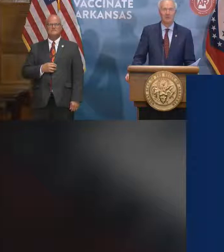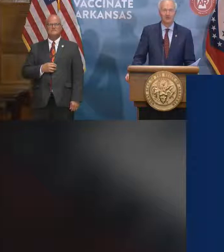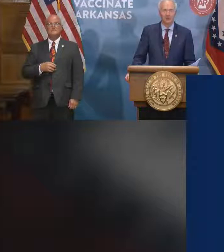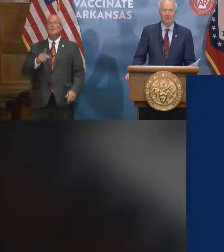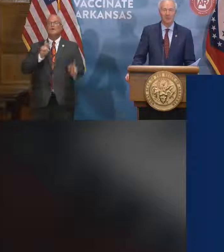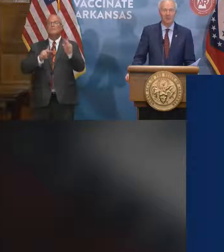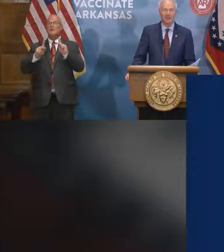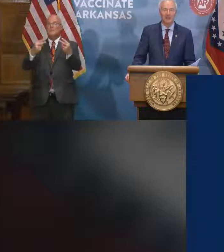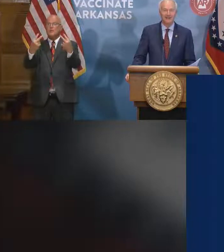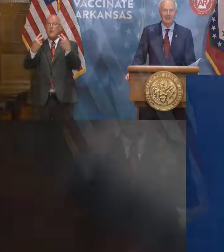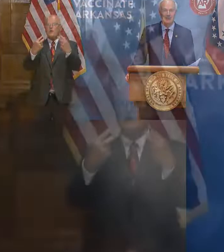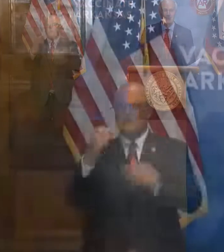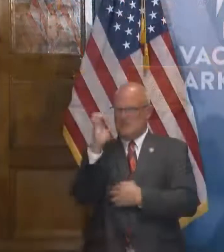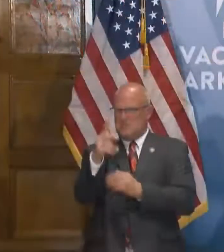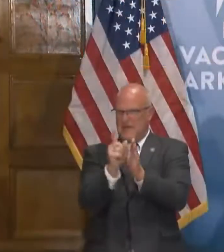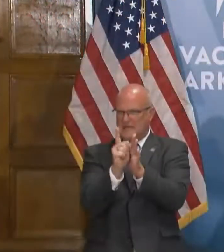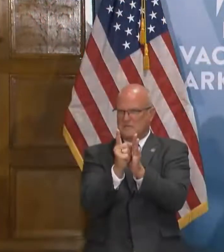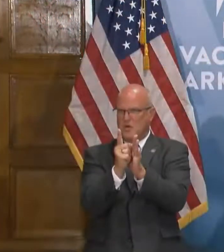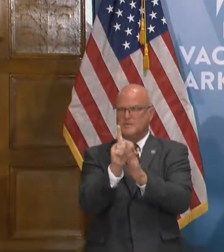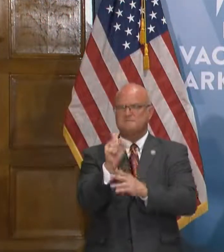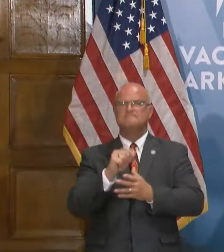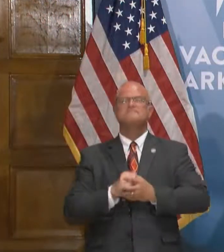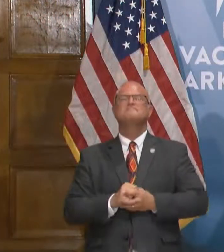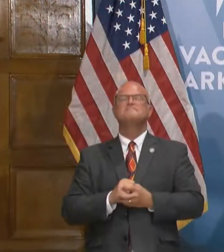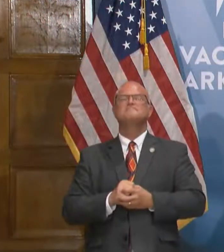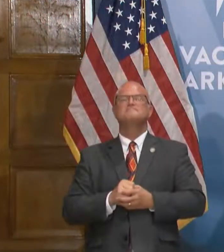For those watching, we'll be back in just a moment.